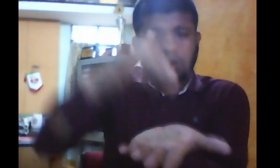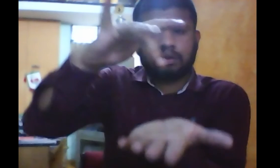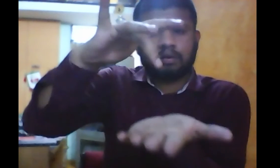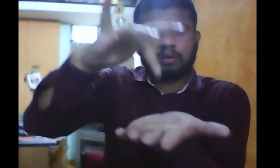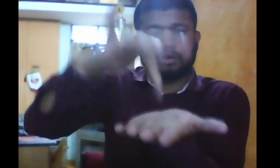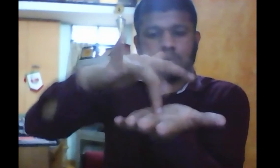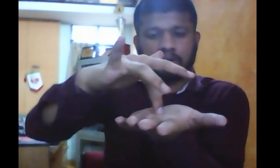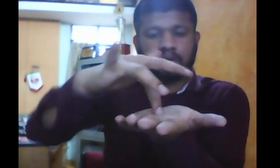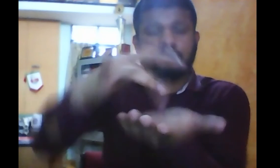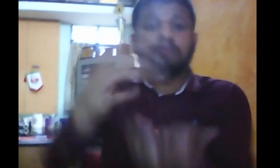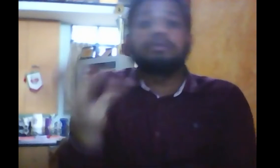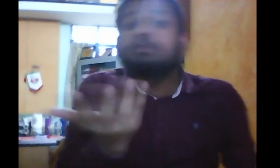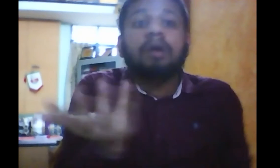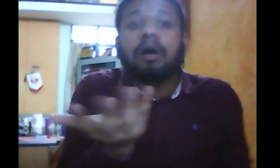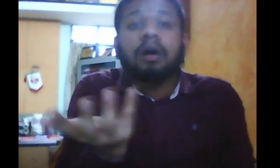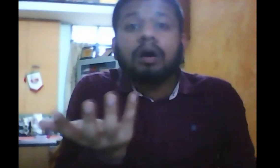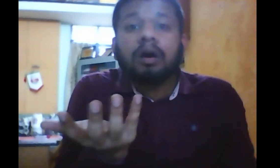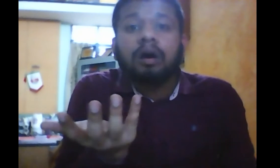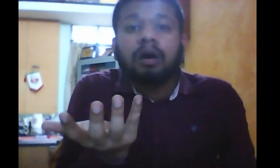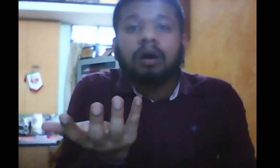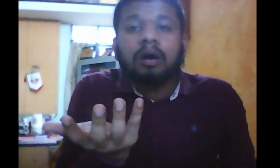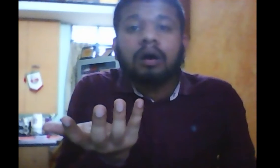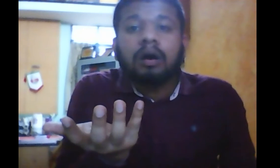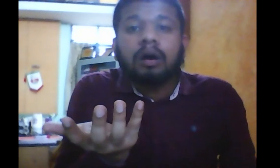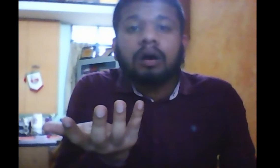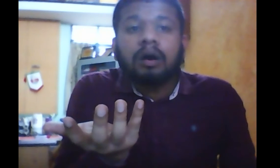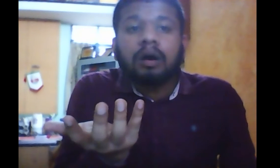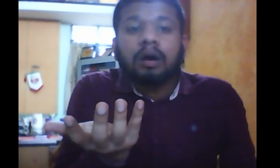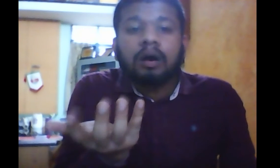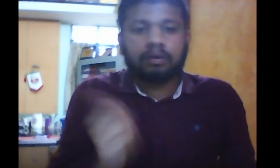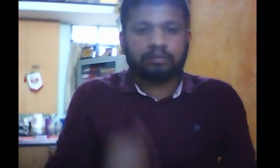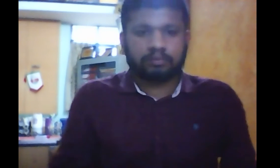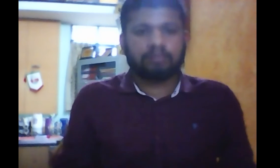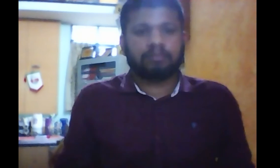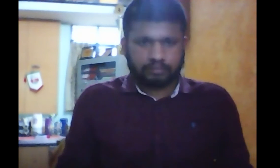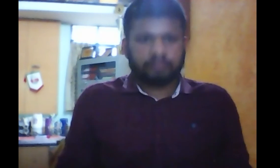This is place. Where? Where is the bank?